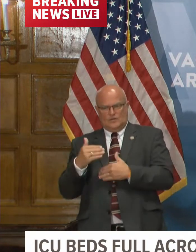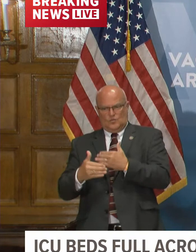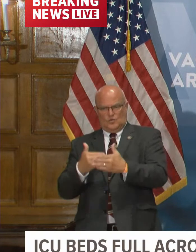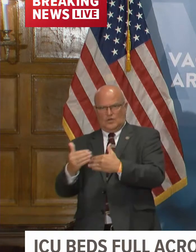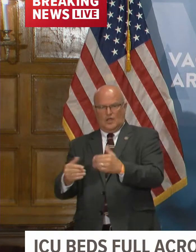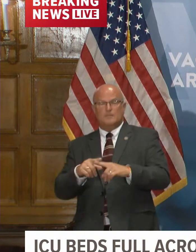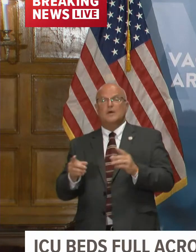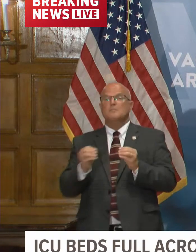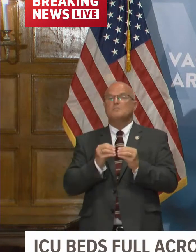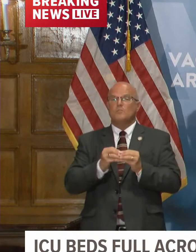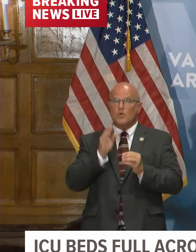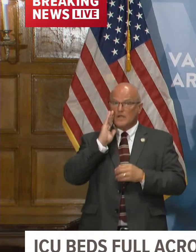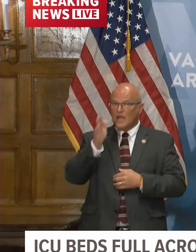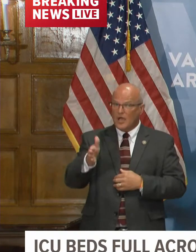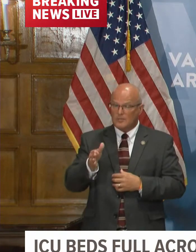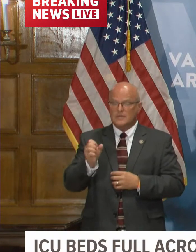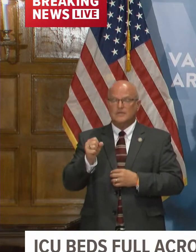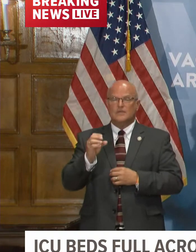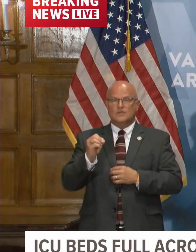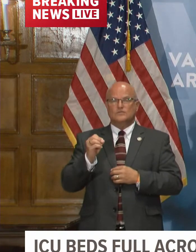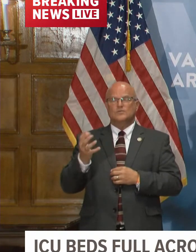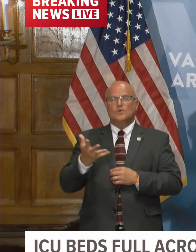coming. And so